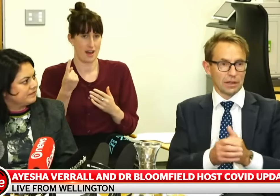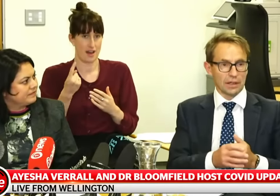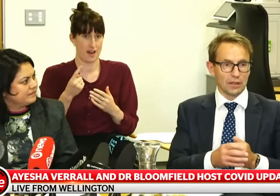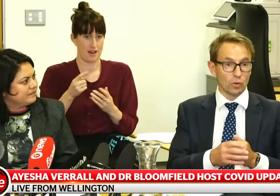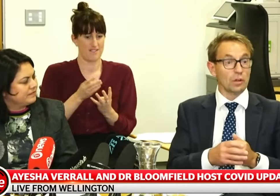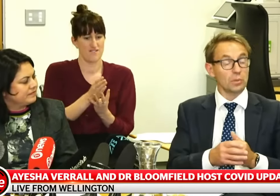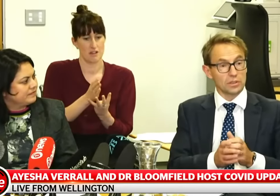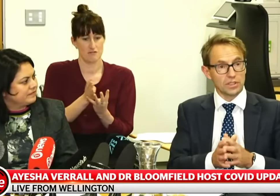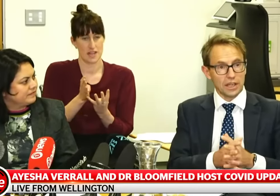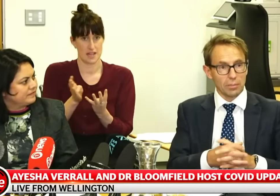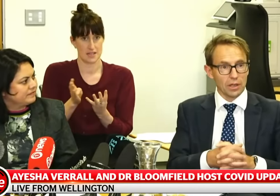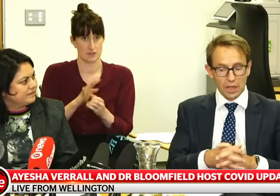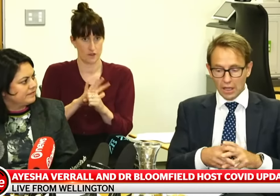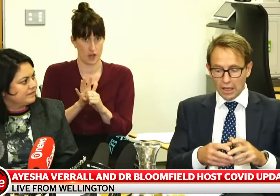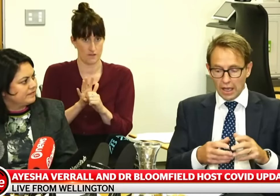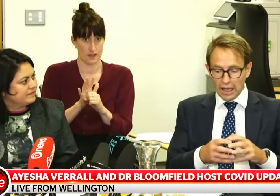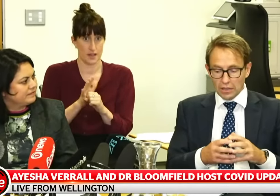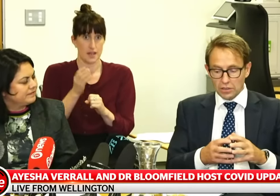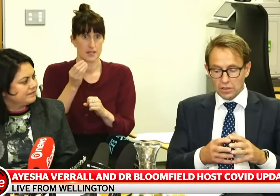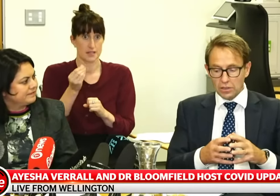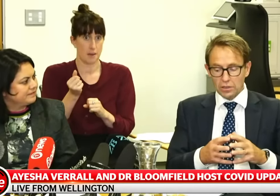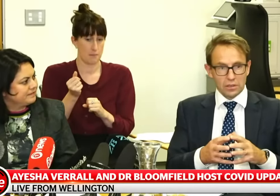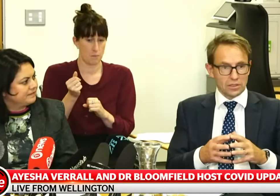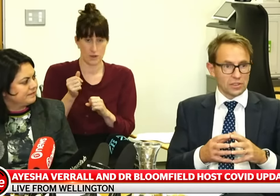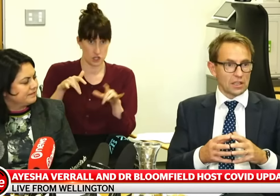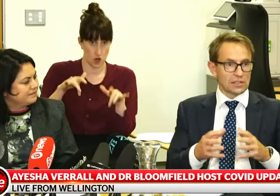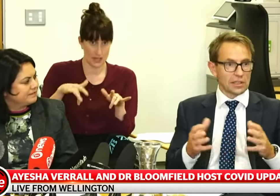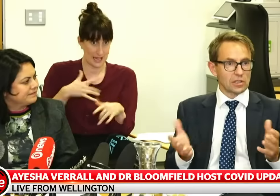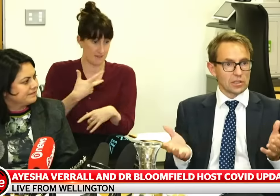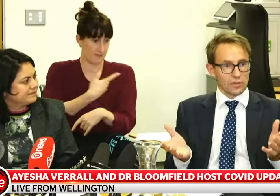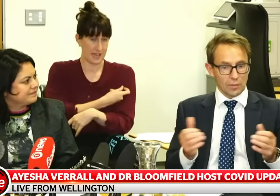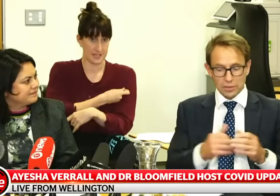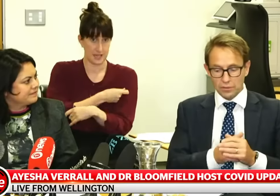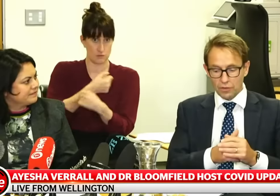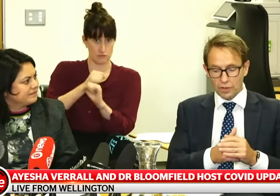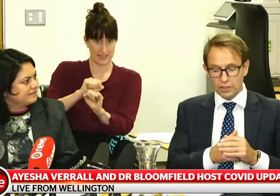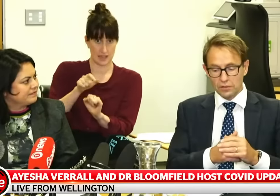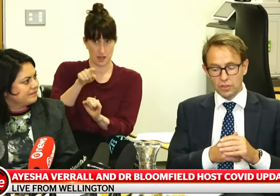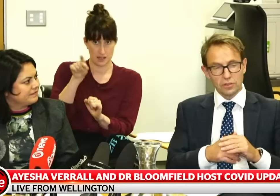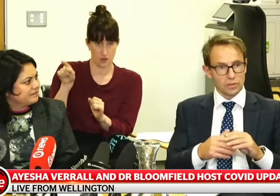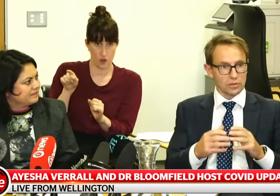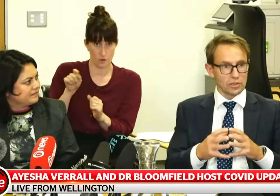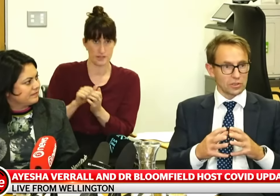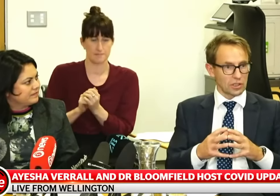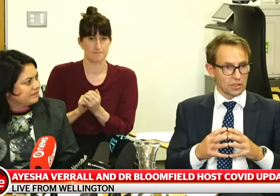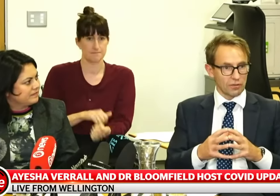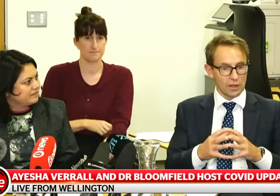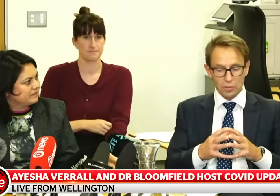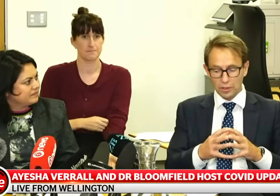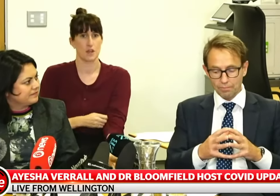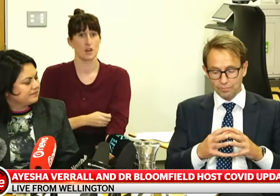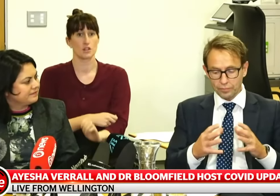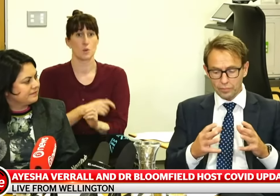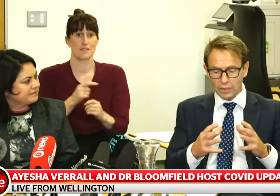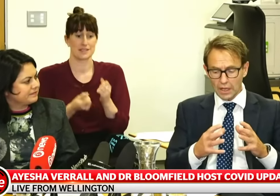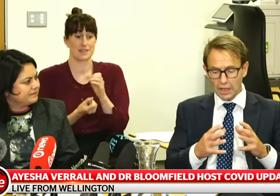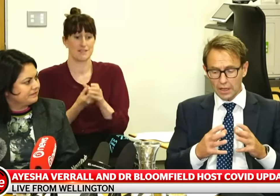escape or immune escape. And this has led to the development of a variants of concern strategic